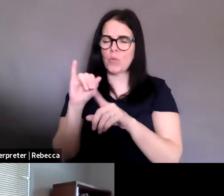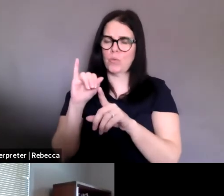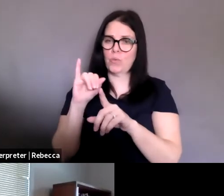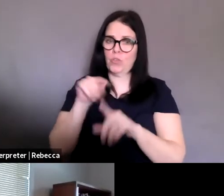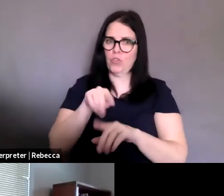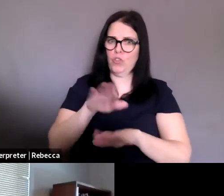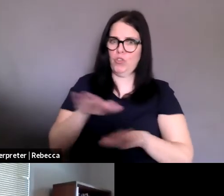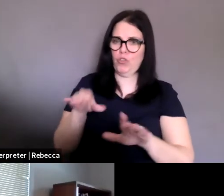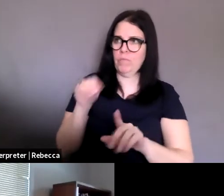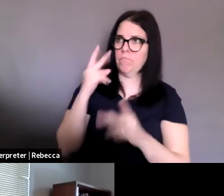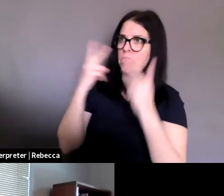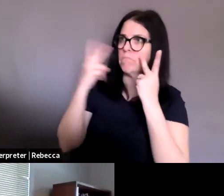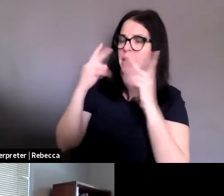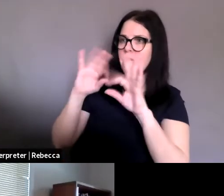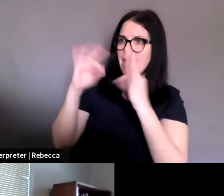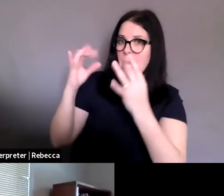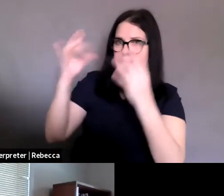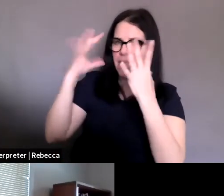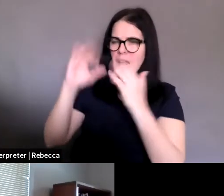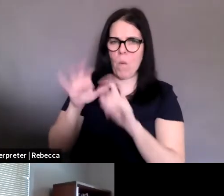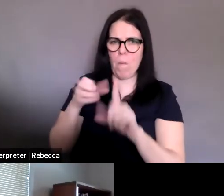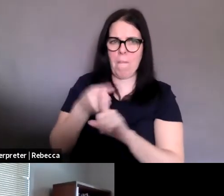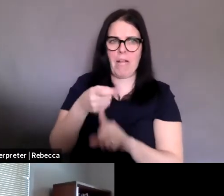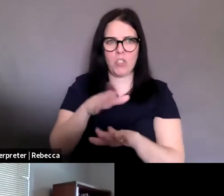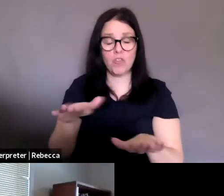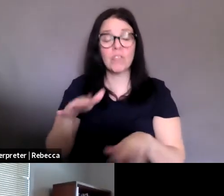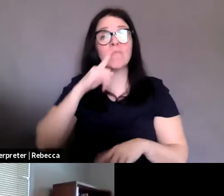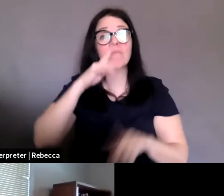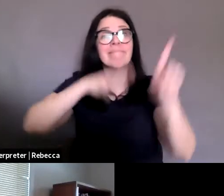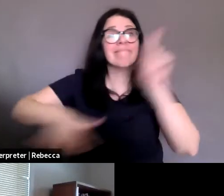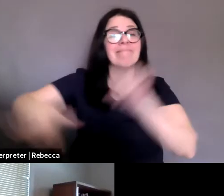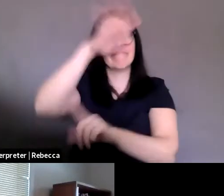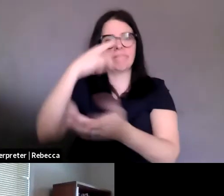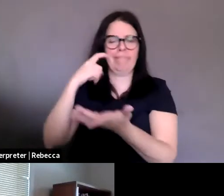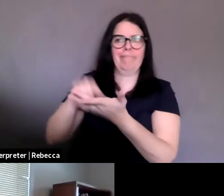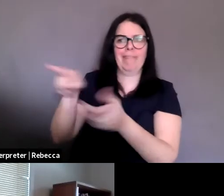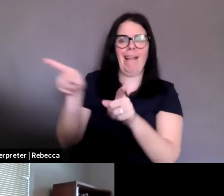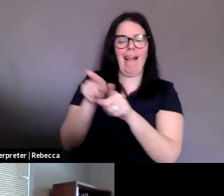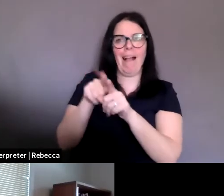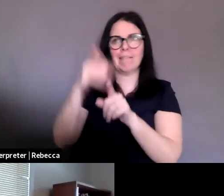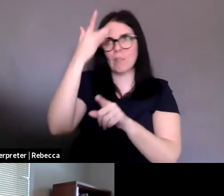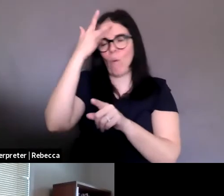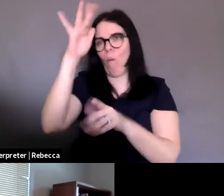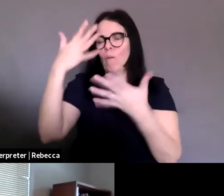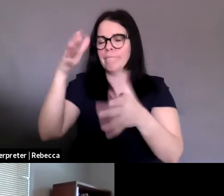children. She's widely recognized as a scholar, has been involved in producing tremendous resources,